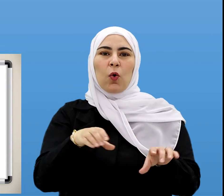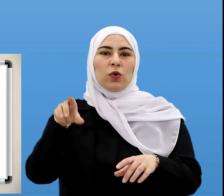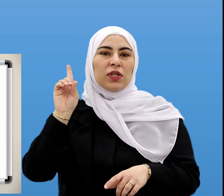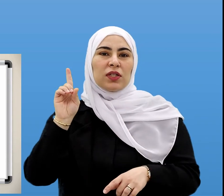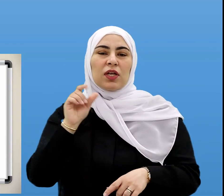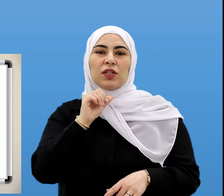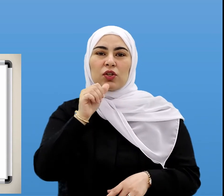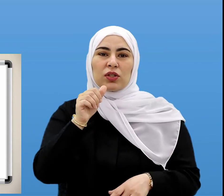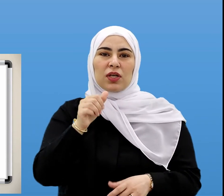Guess.